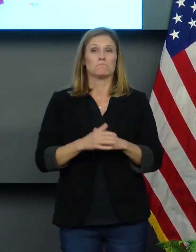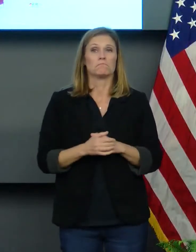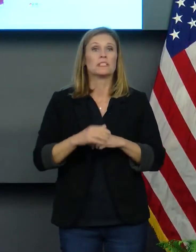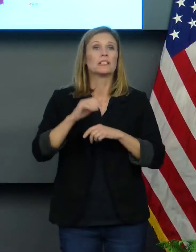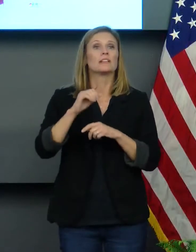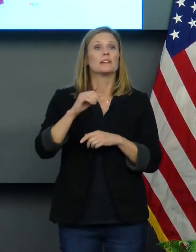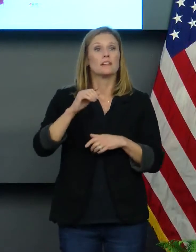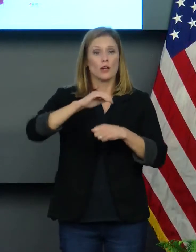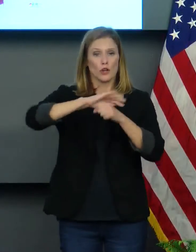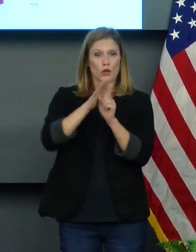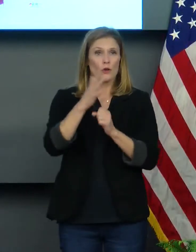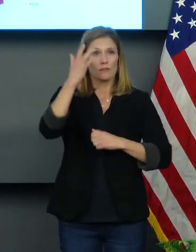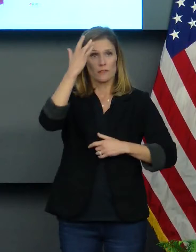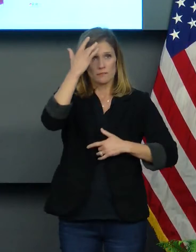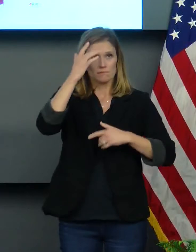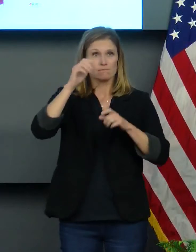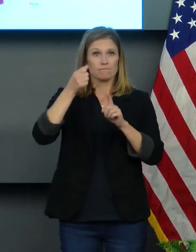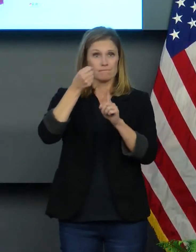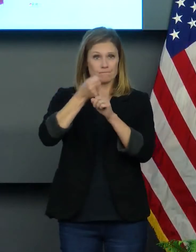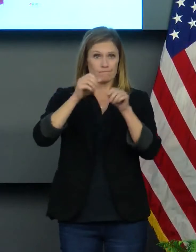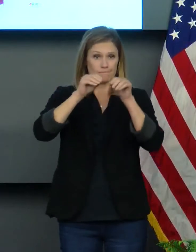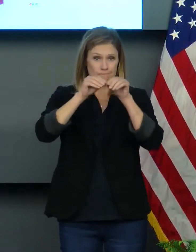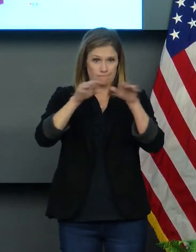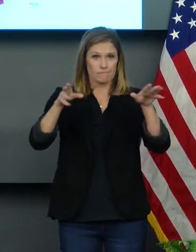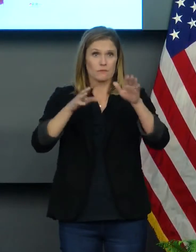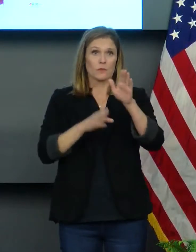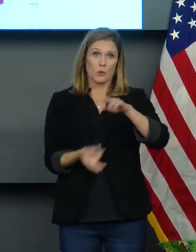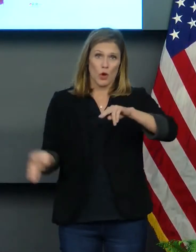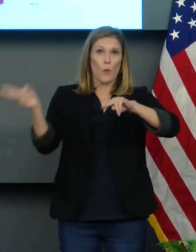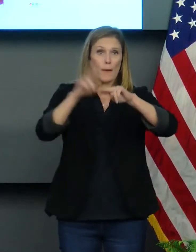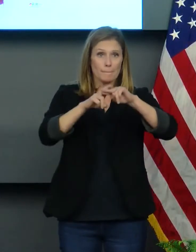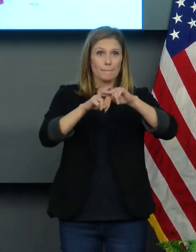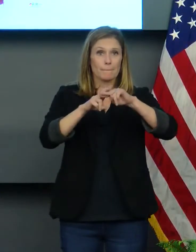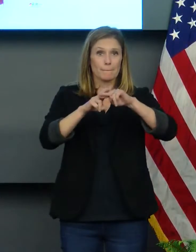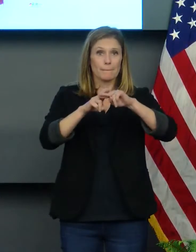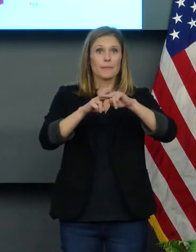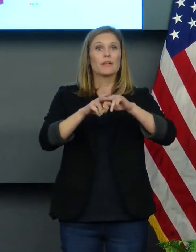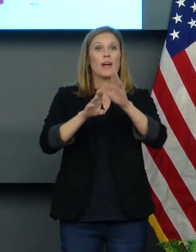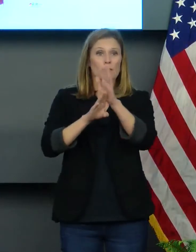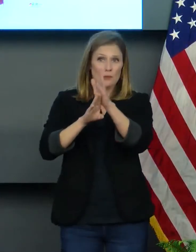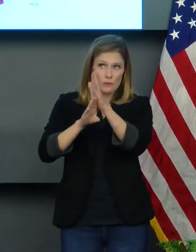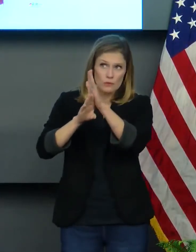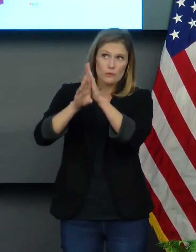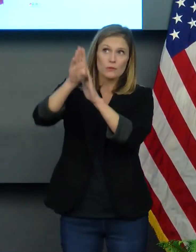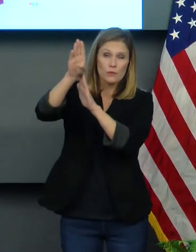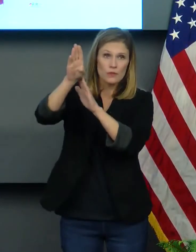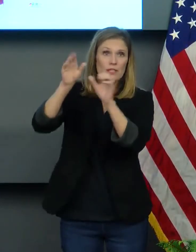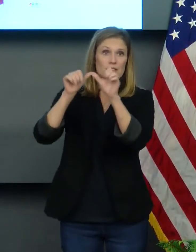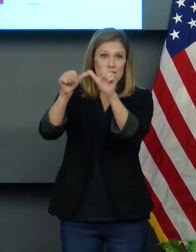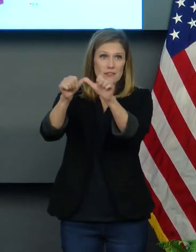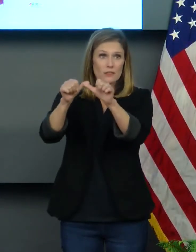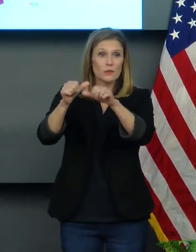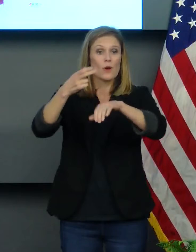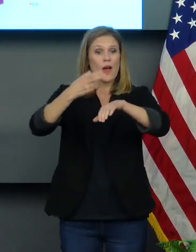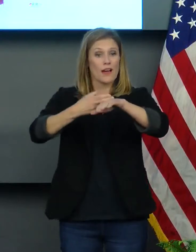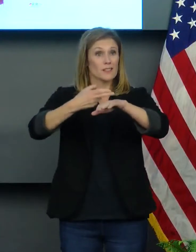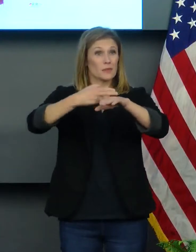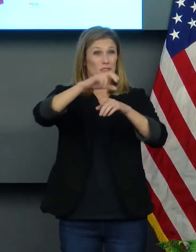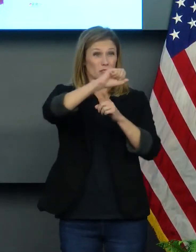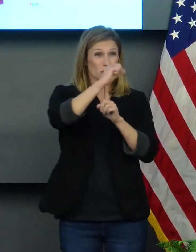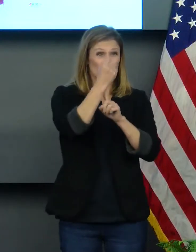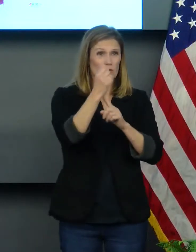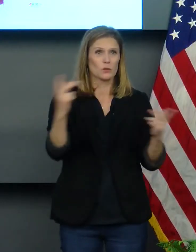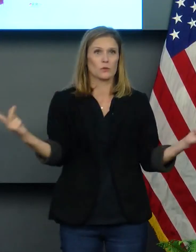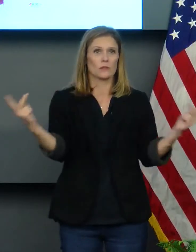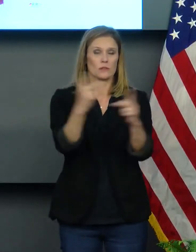cases of COVID will go up, this surge will continue, and this situation in the hospitals will get worse, meaning